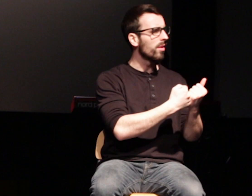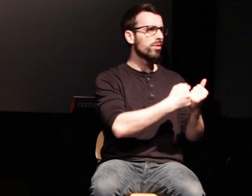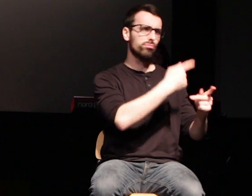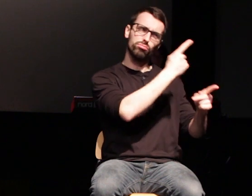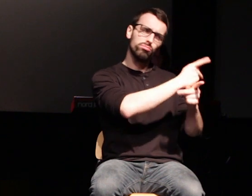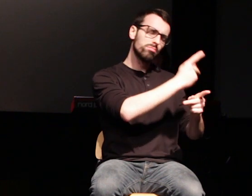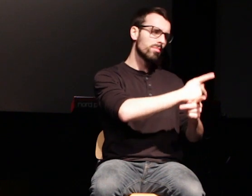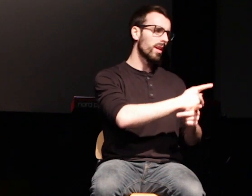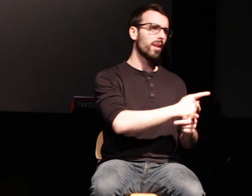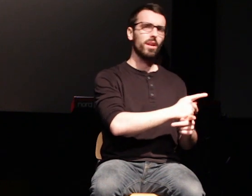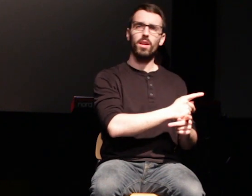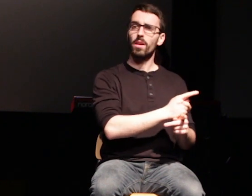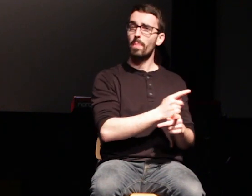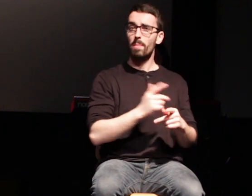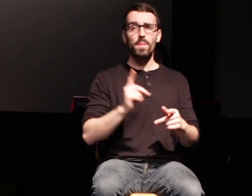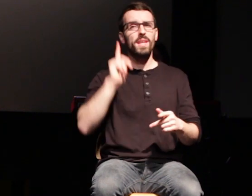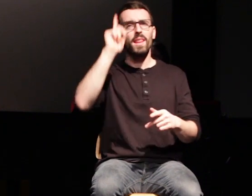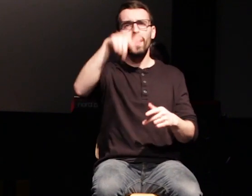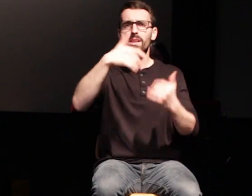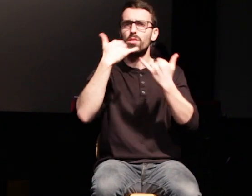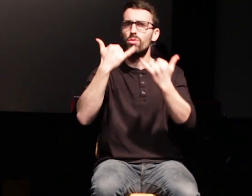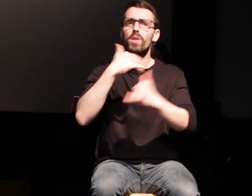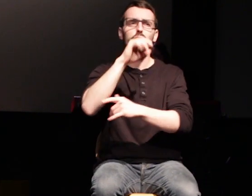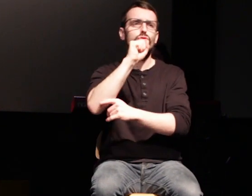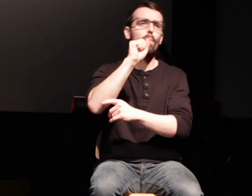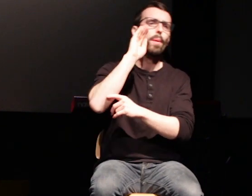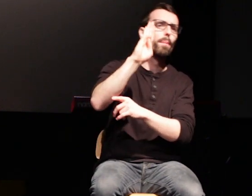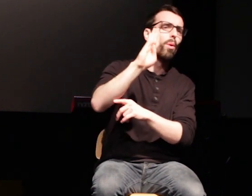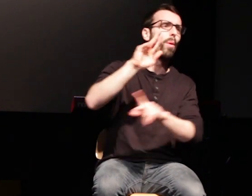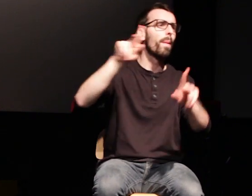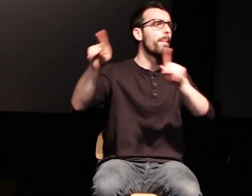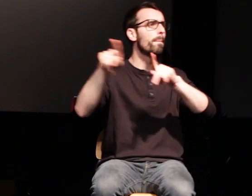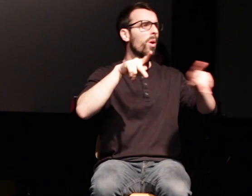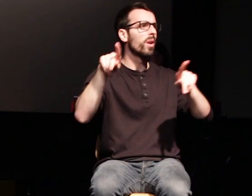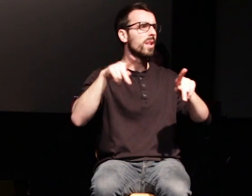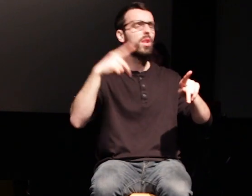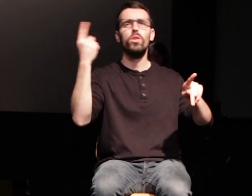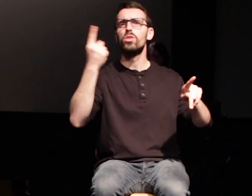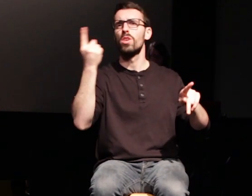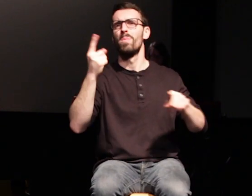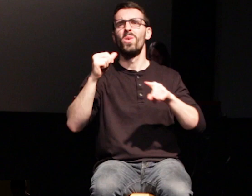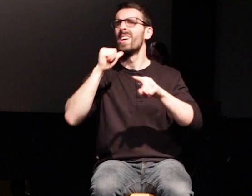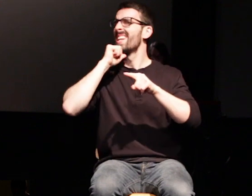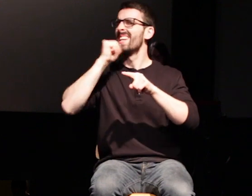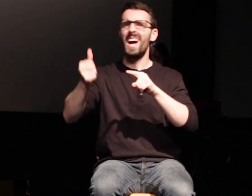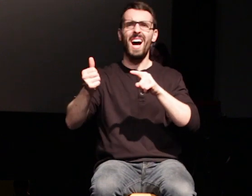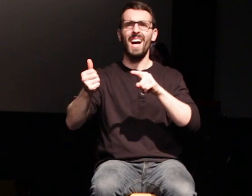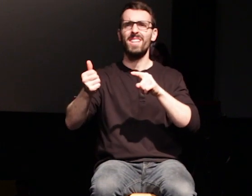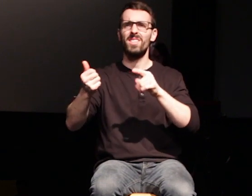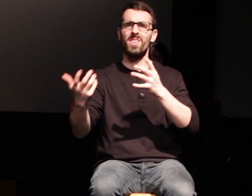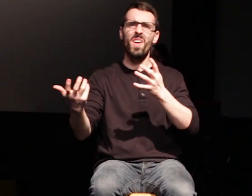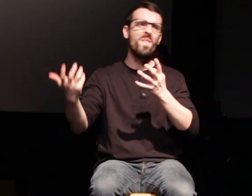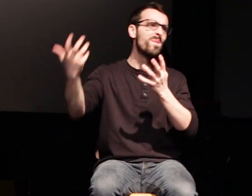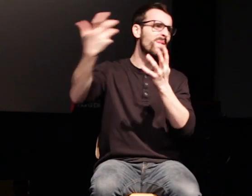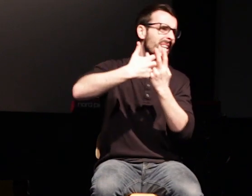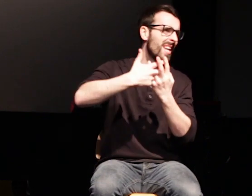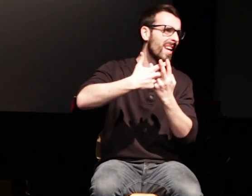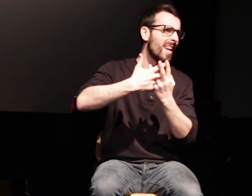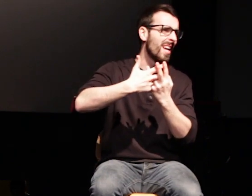today? And you see the one who's not fitting in. You see the one who doesn't know anything about sports that's wondering where the Patriots